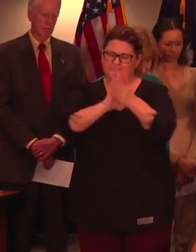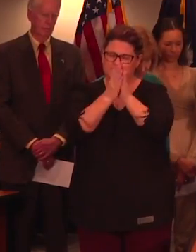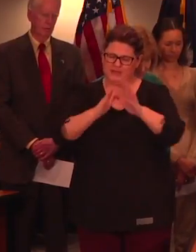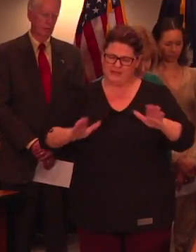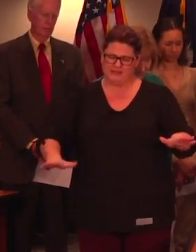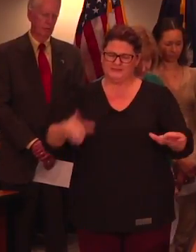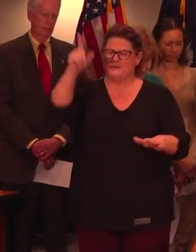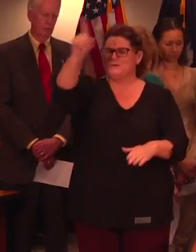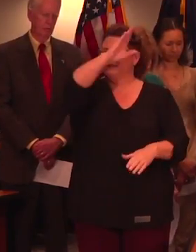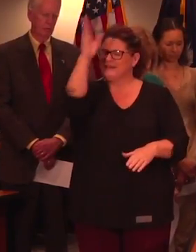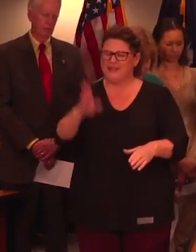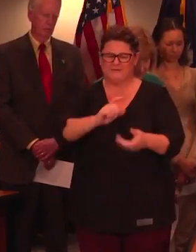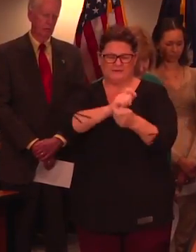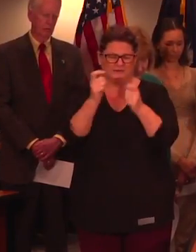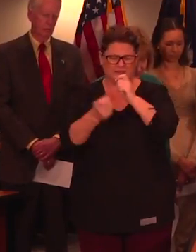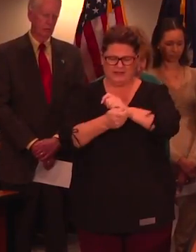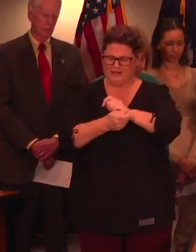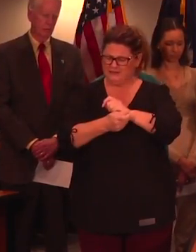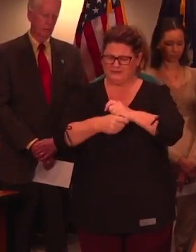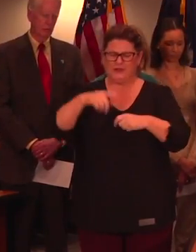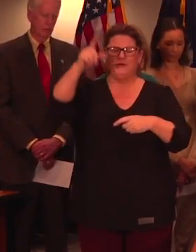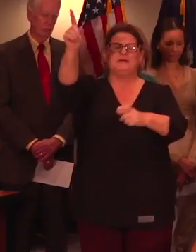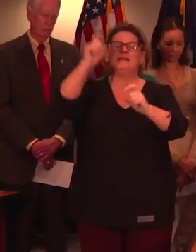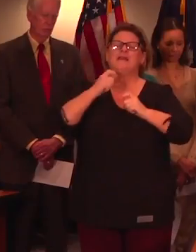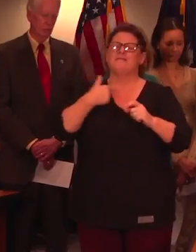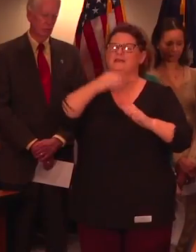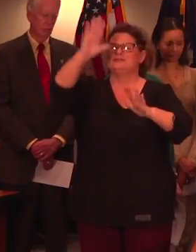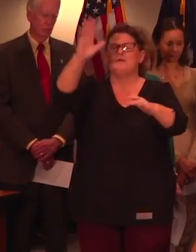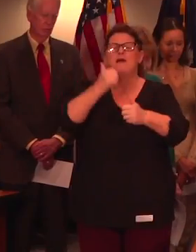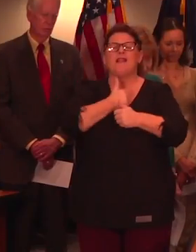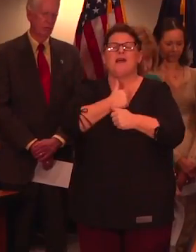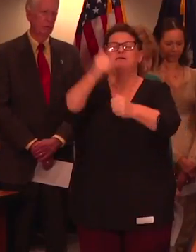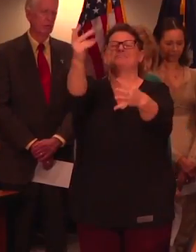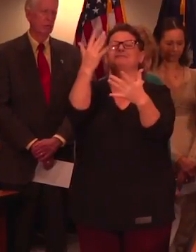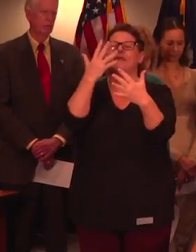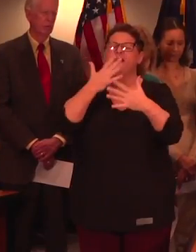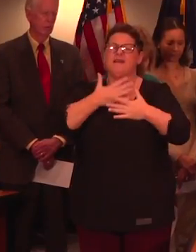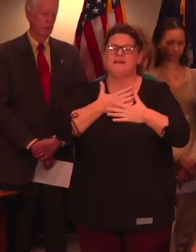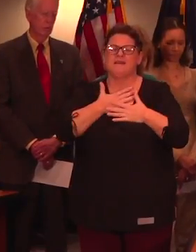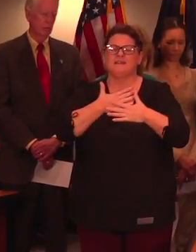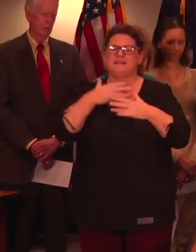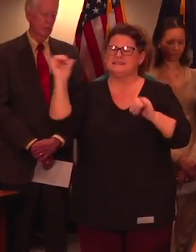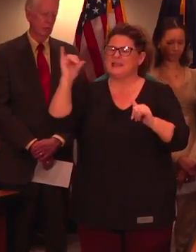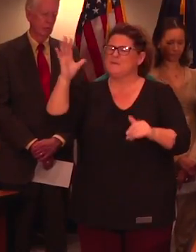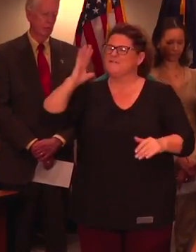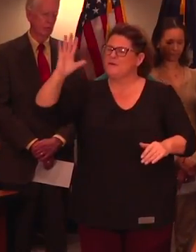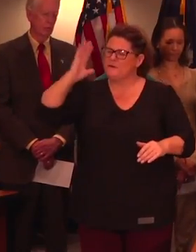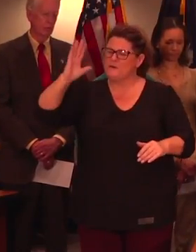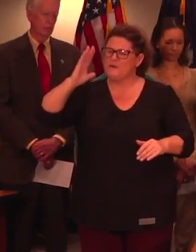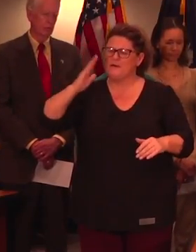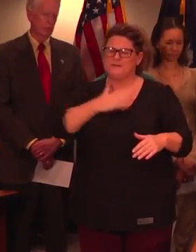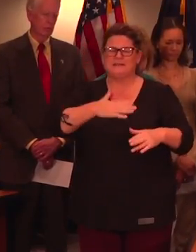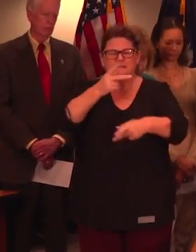your divine love upon us now, just as you have done in the past. Manifest it in our national, state,